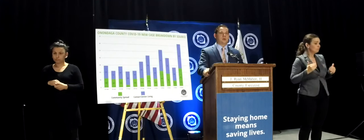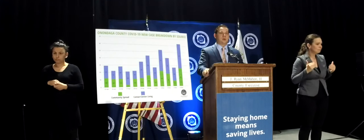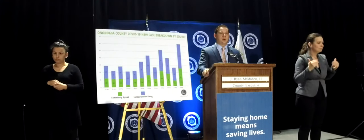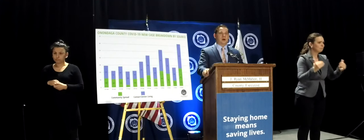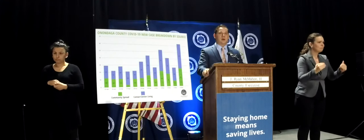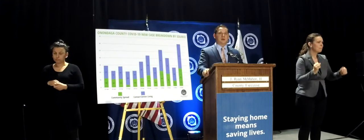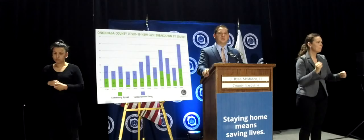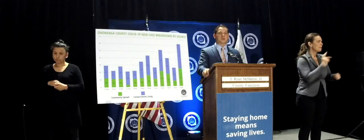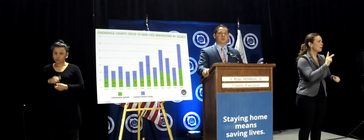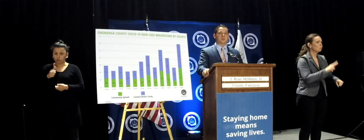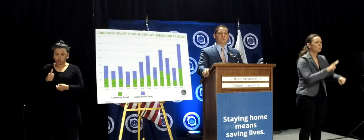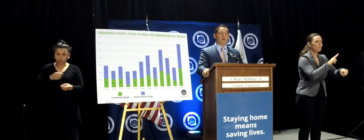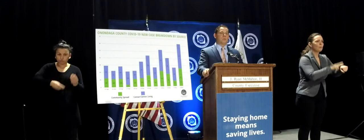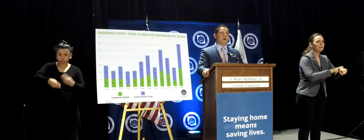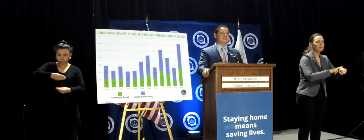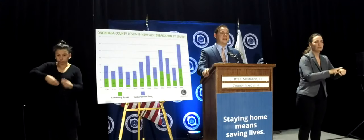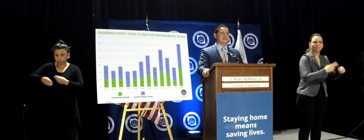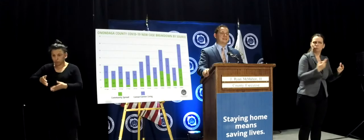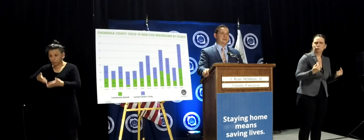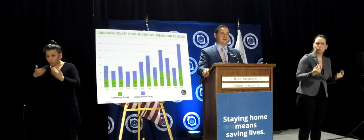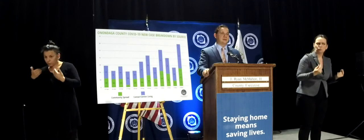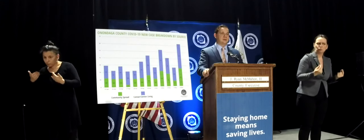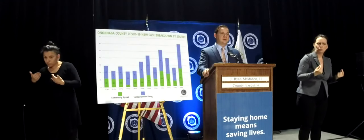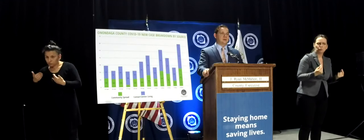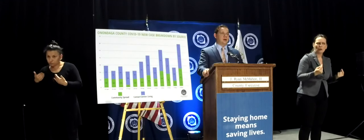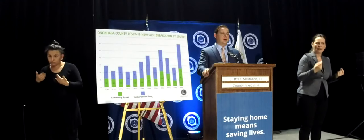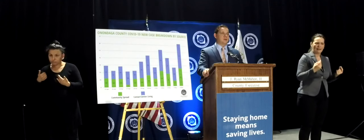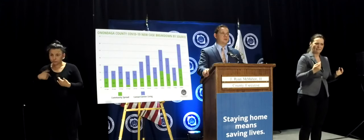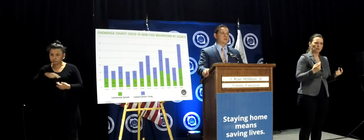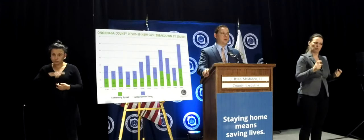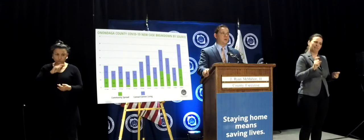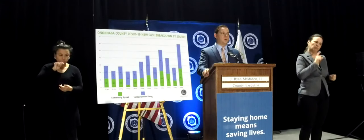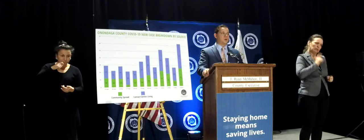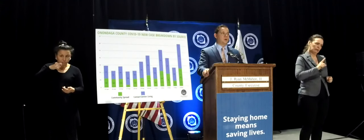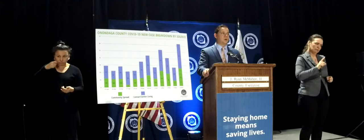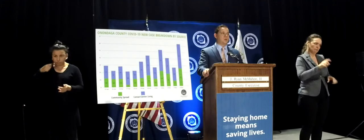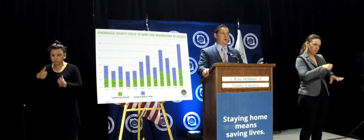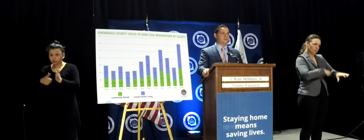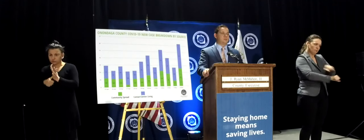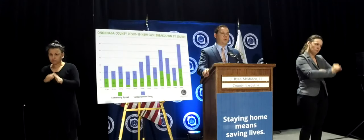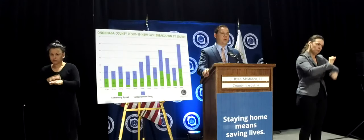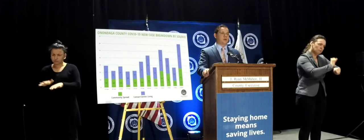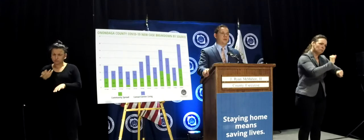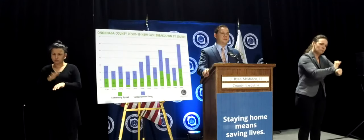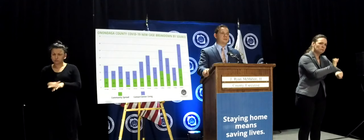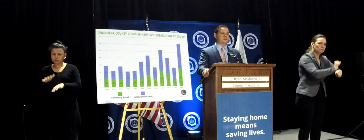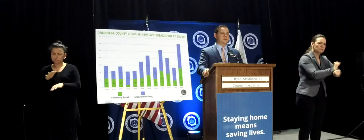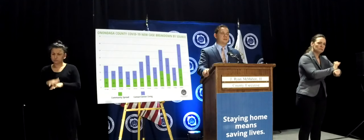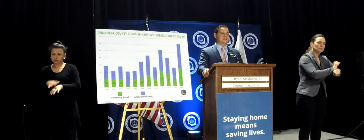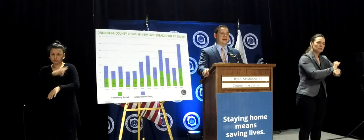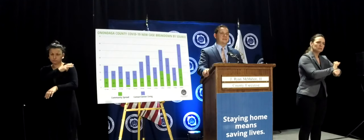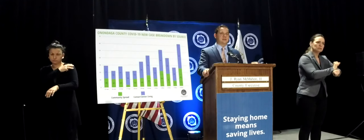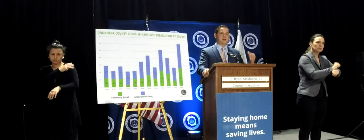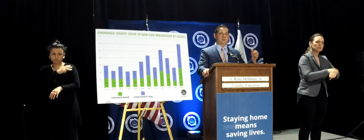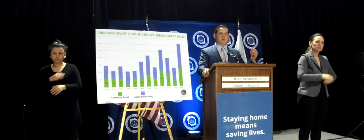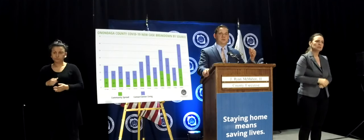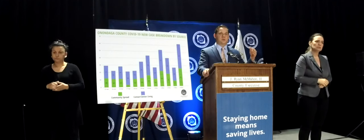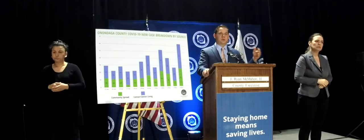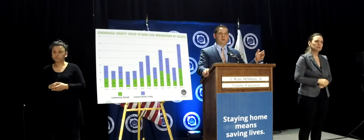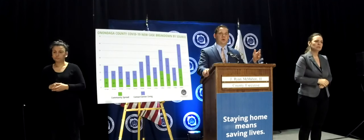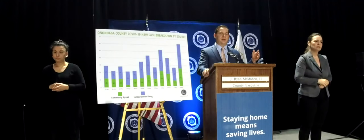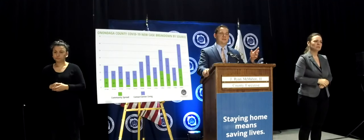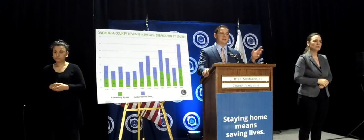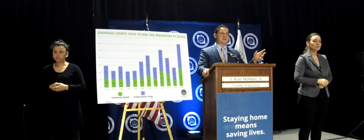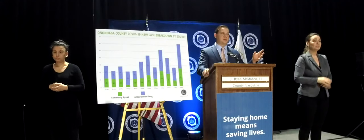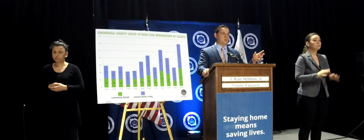do extremely robust testing. So what's important is the testing numbers,